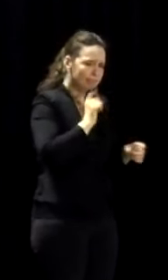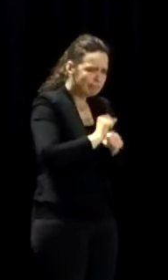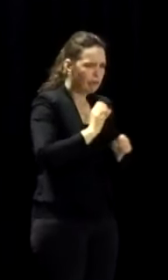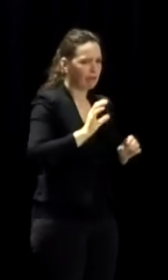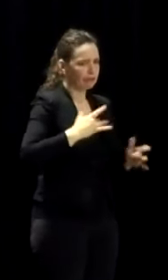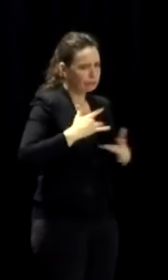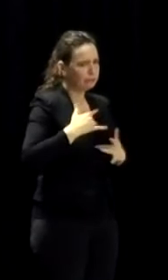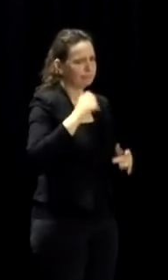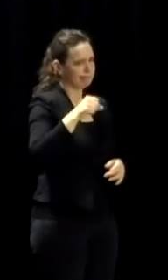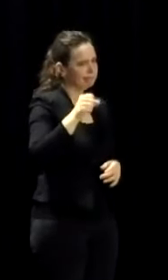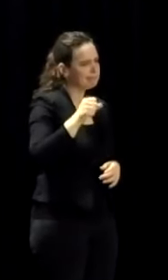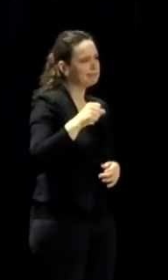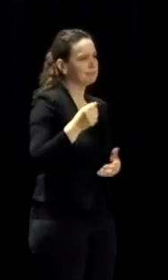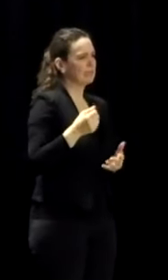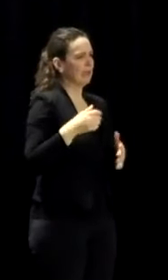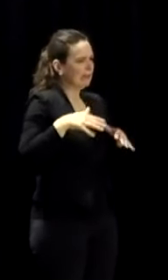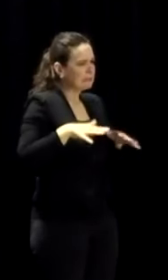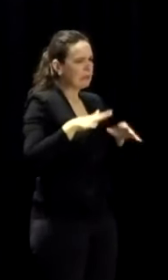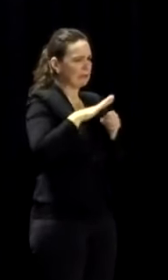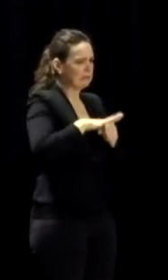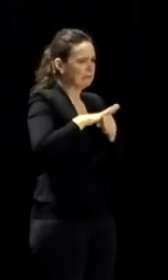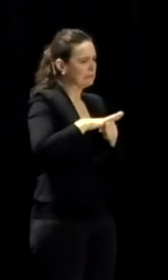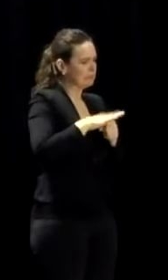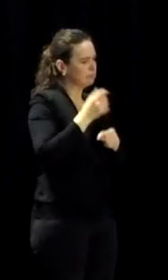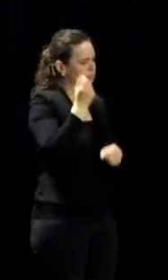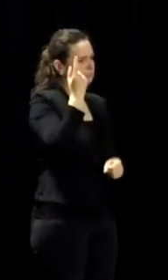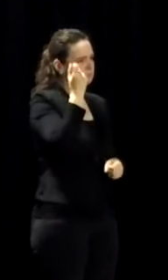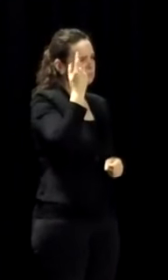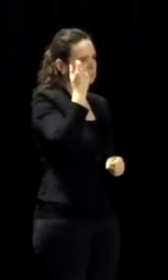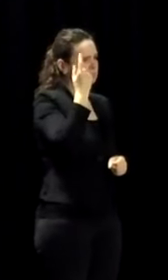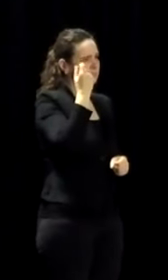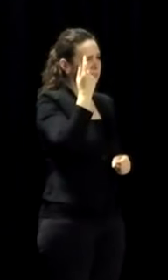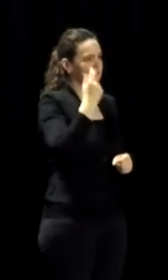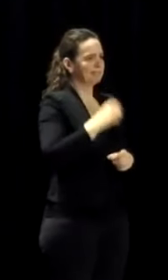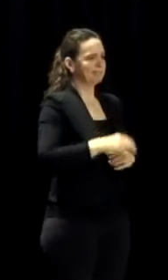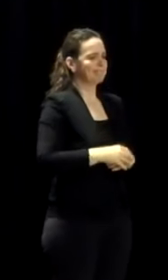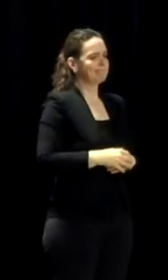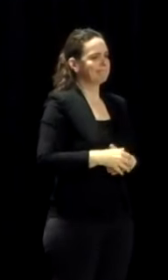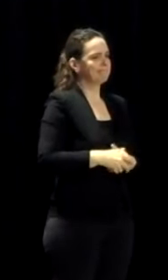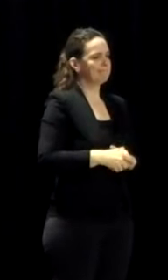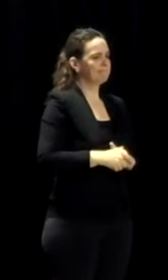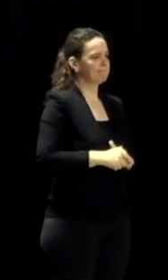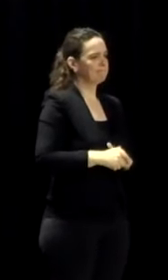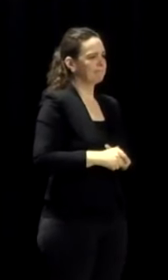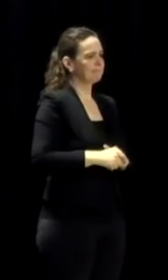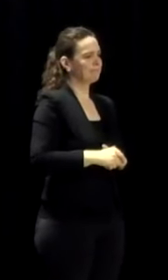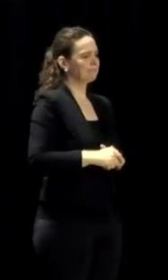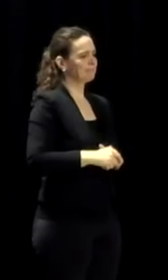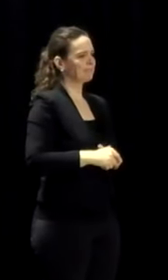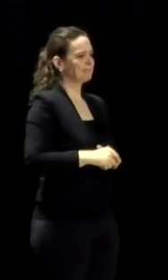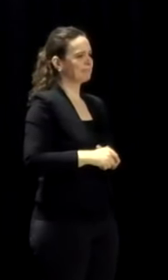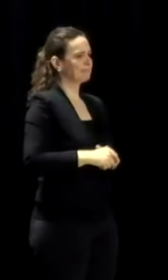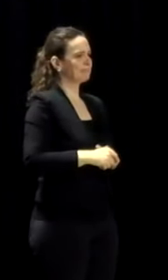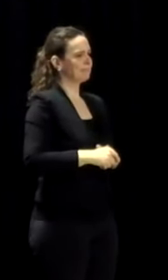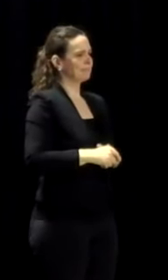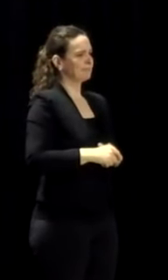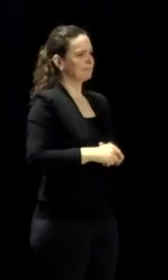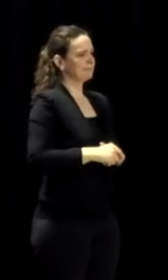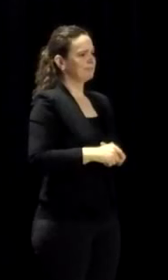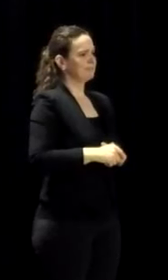heightened state of anxiety in the community because of this, sometimes it's harder to believe